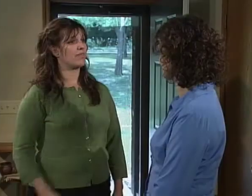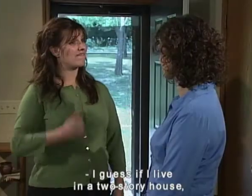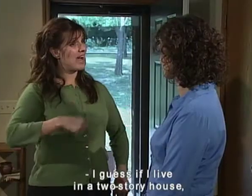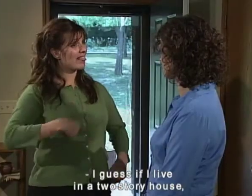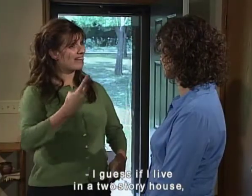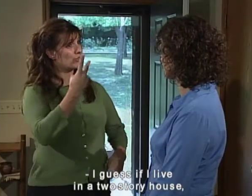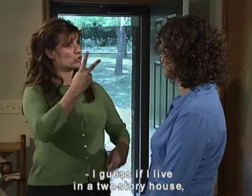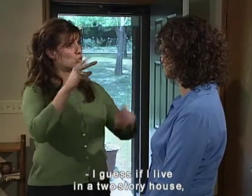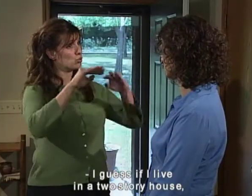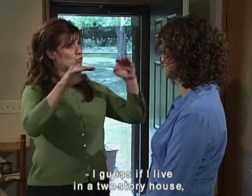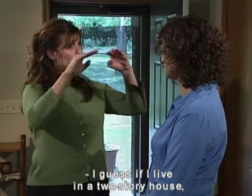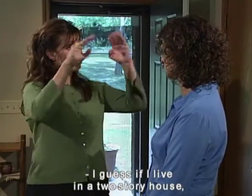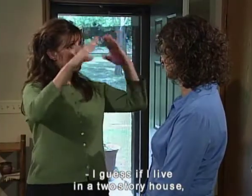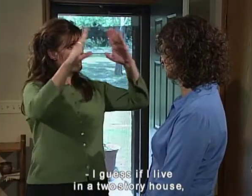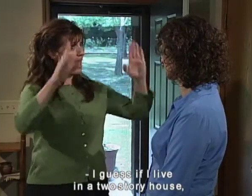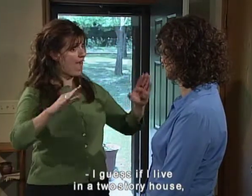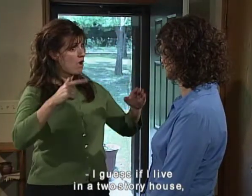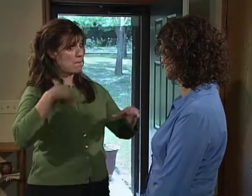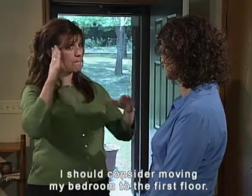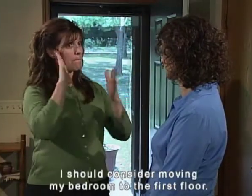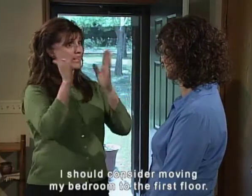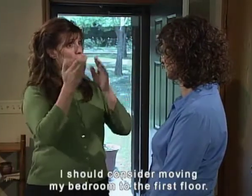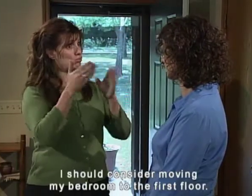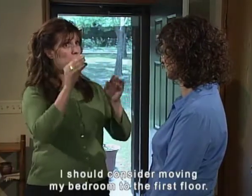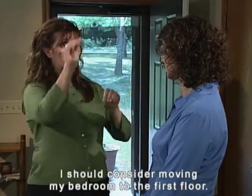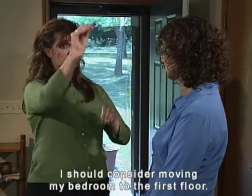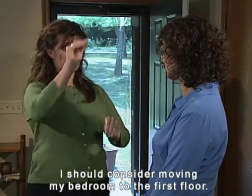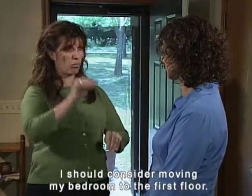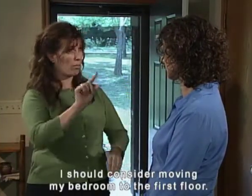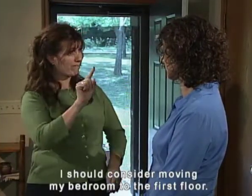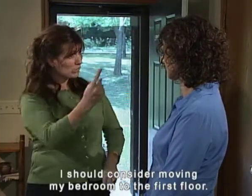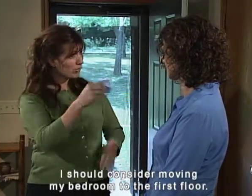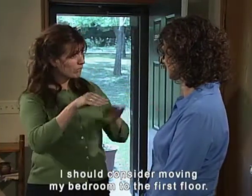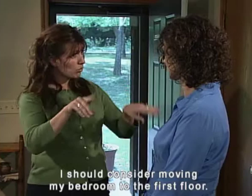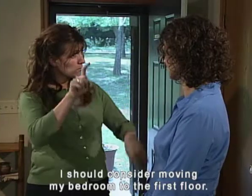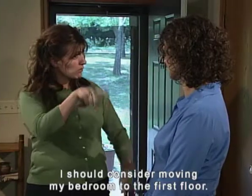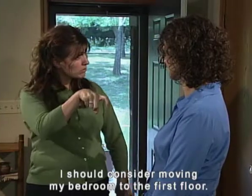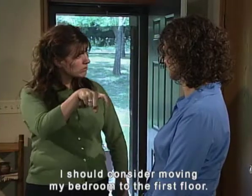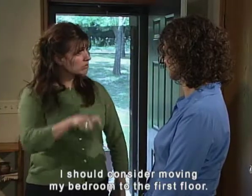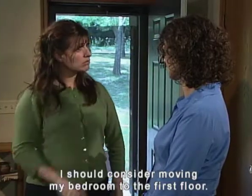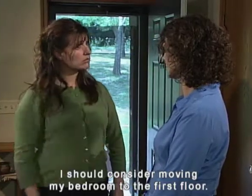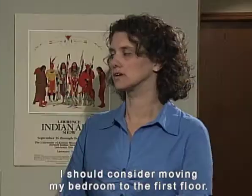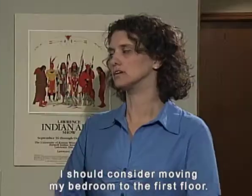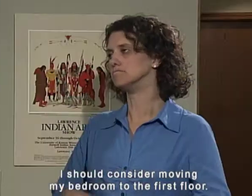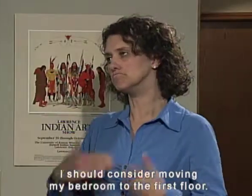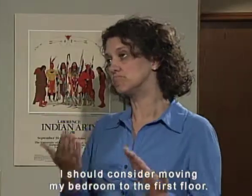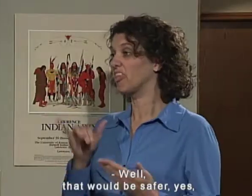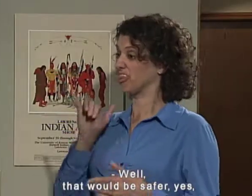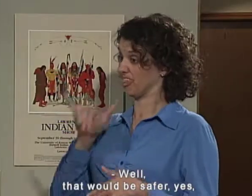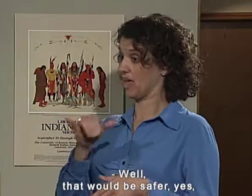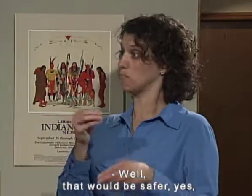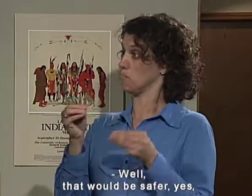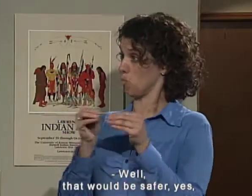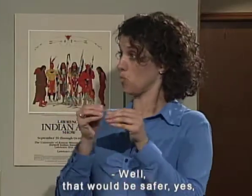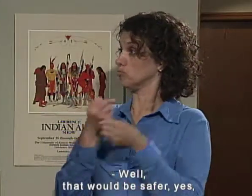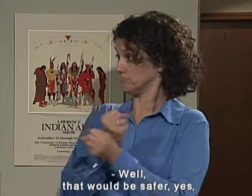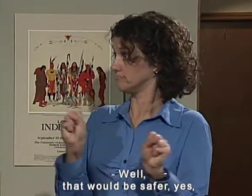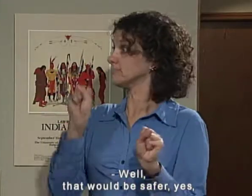I guess if I live in a two-story house, I should consider moving my bedroom to the first floor. Well, that would be safer,